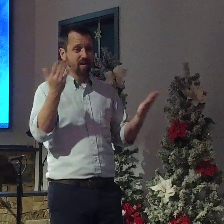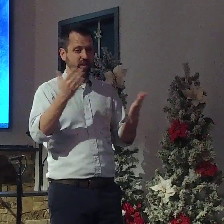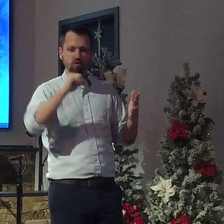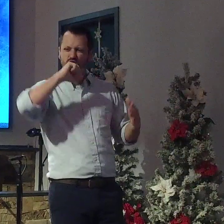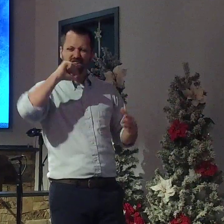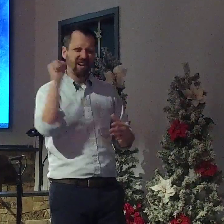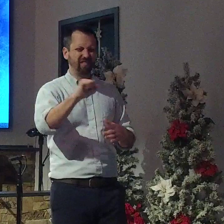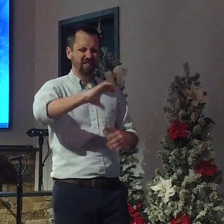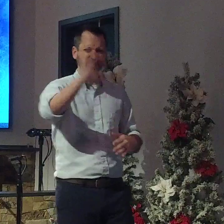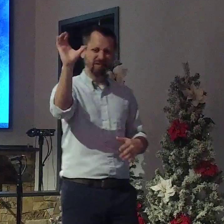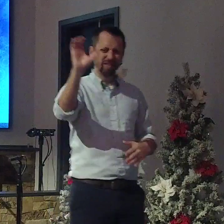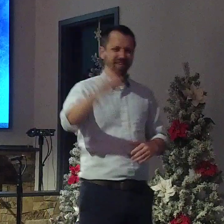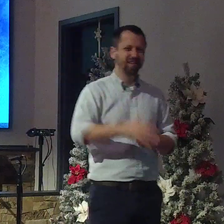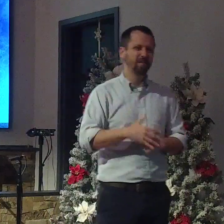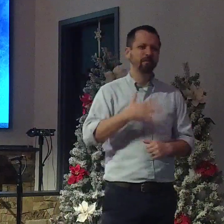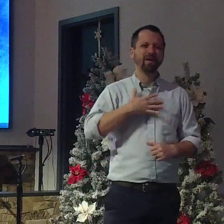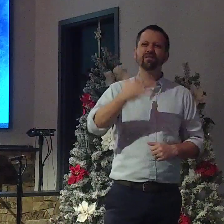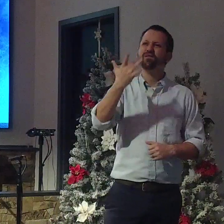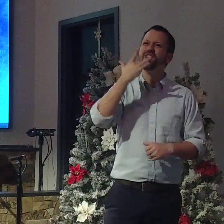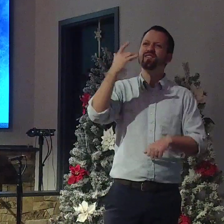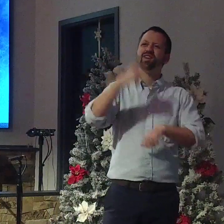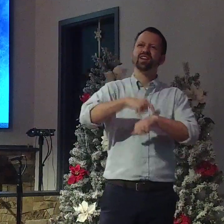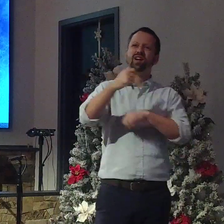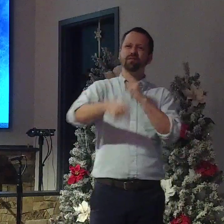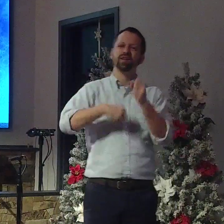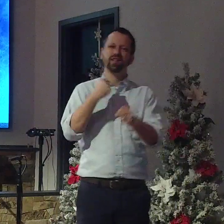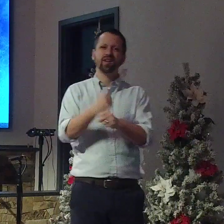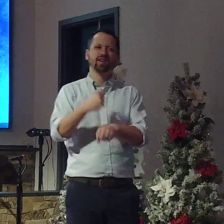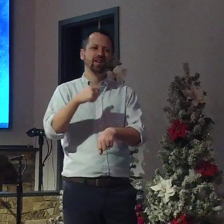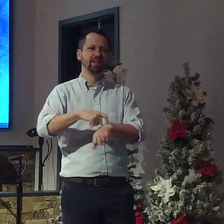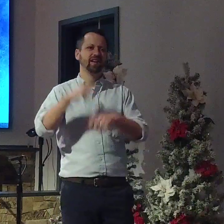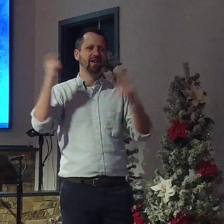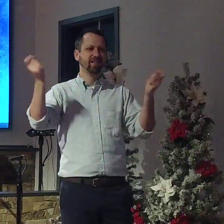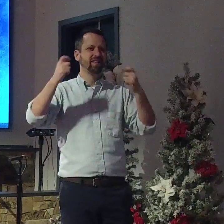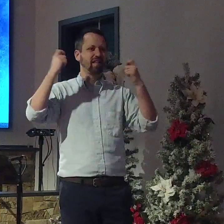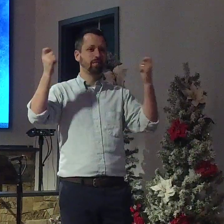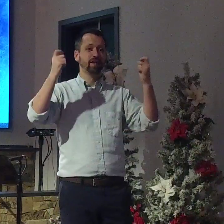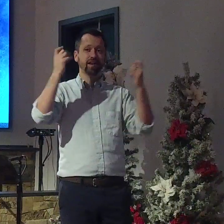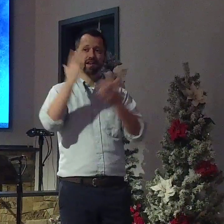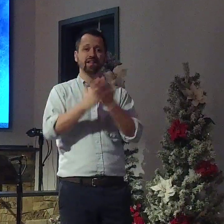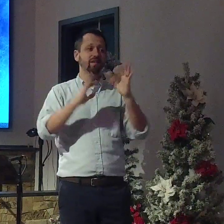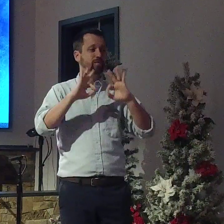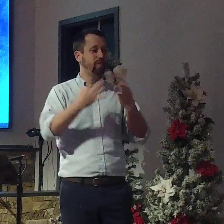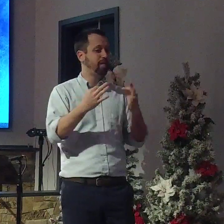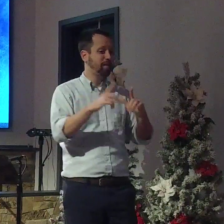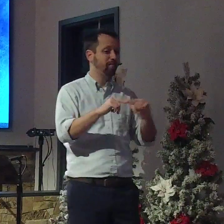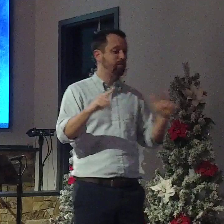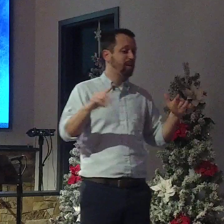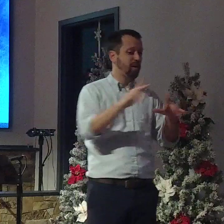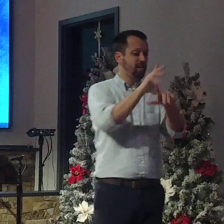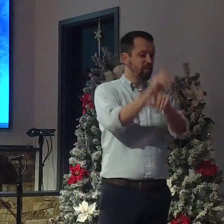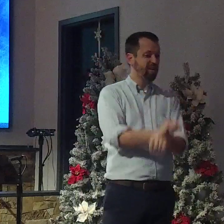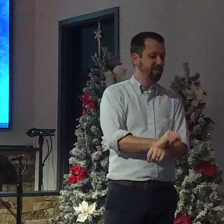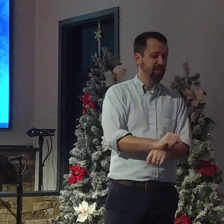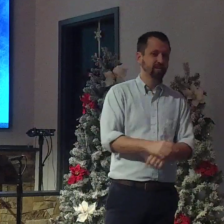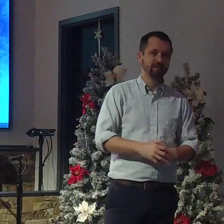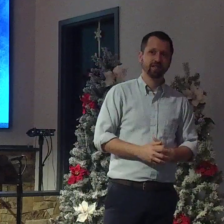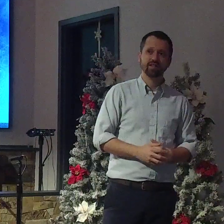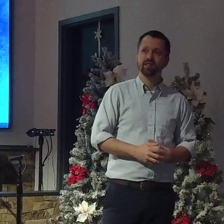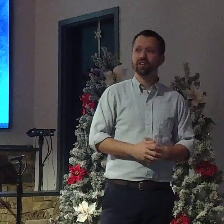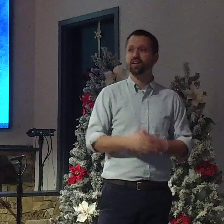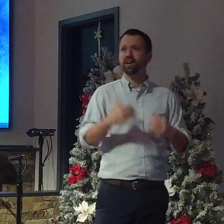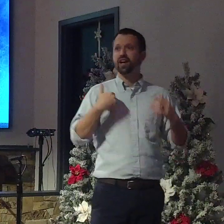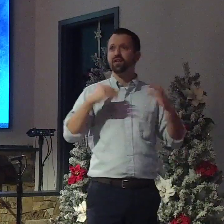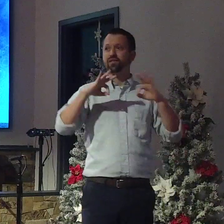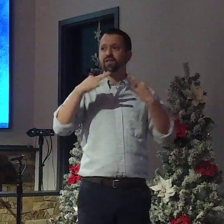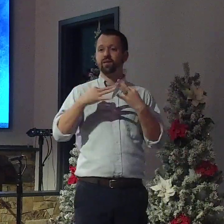So, thank them so much for that. This morning from Luke chapter 2 is where I'm going to be. So if you get your Bibles ready to go, if you don't